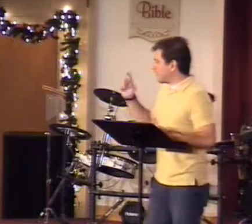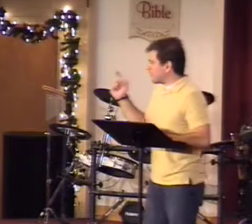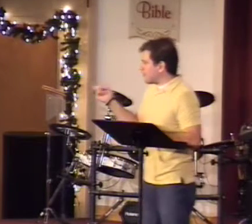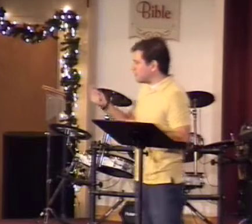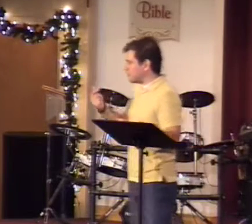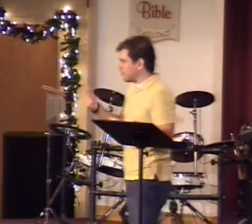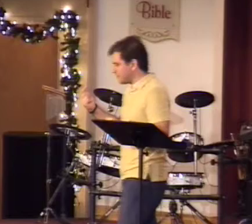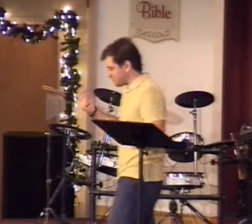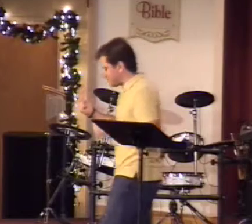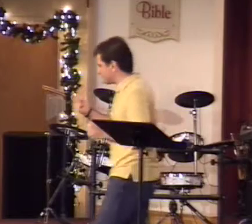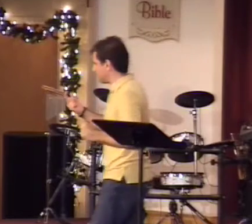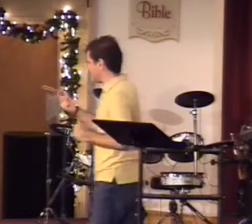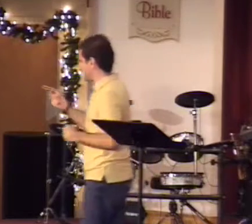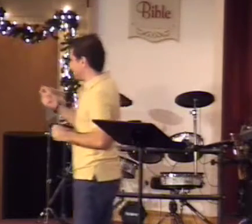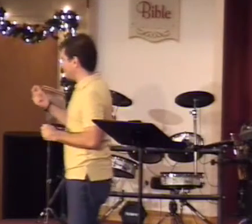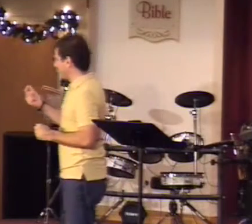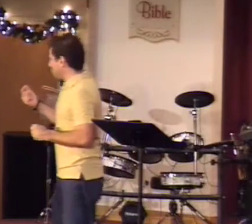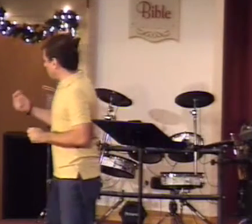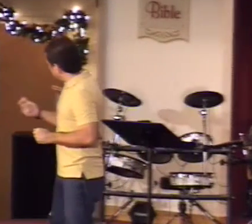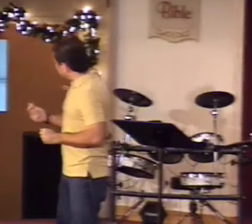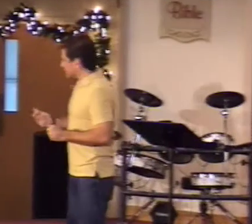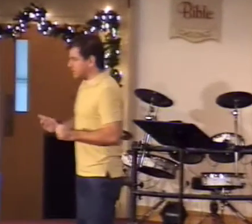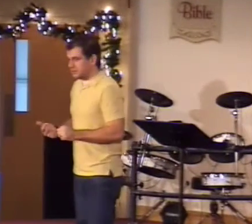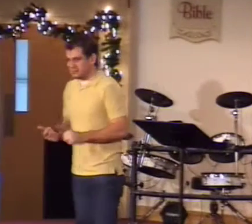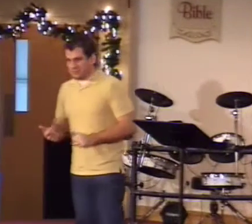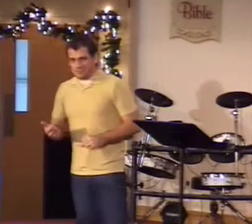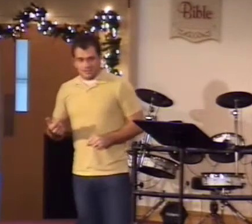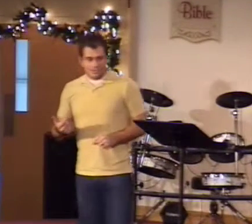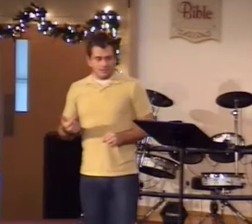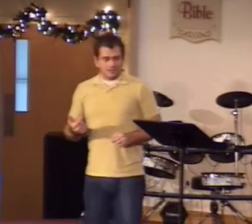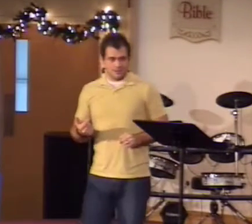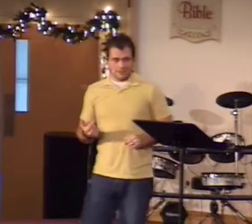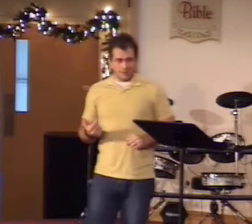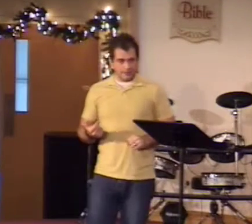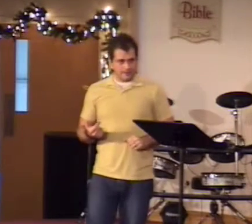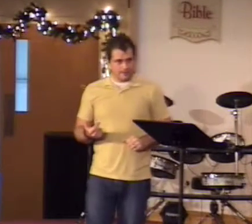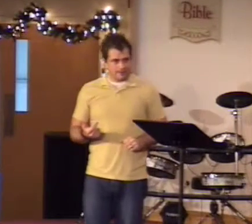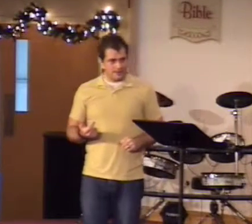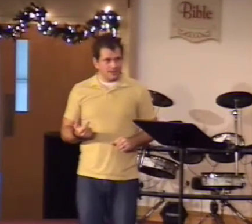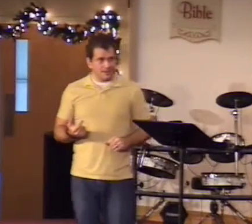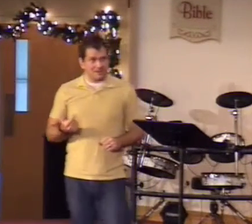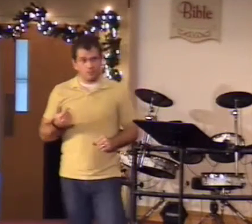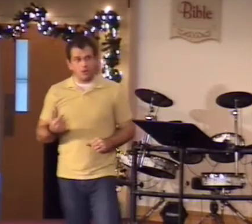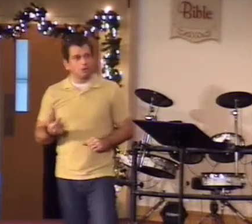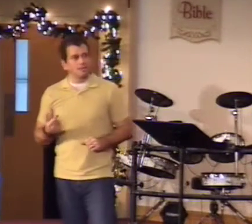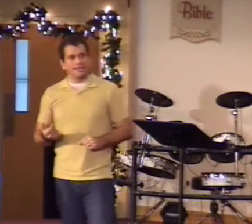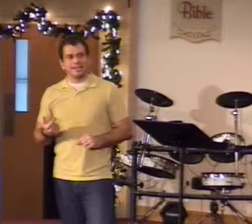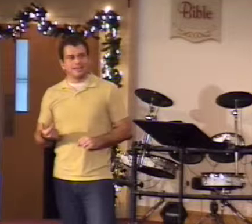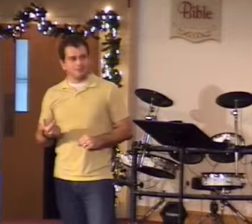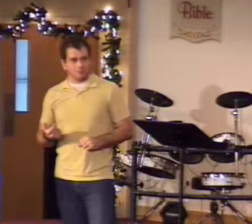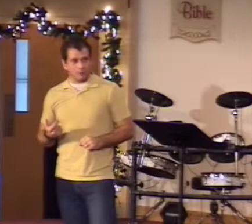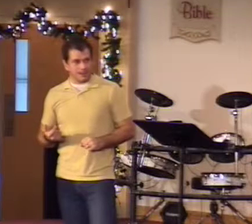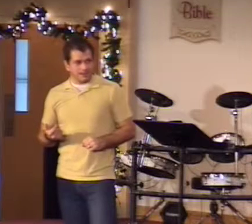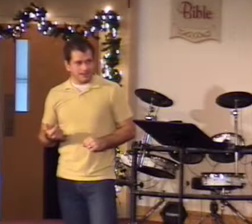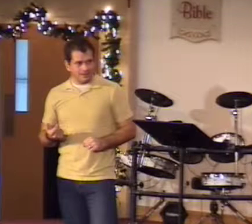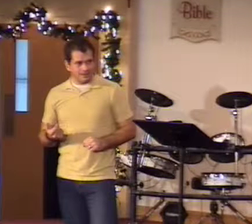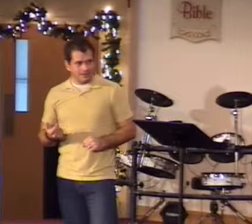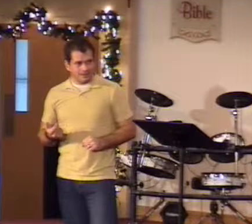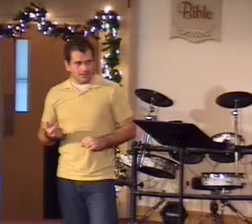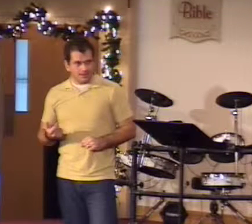My wife and I were walking through the halls of the hospital one day, and we looked at each other and we said, you know what? If we only get him for a